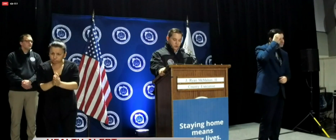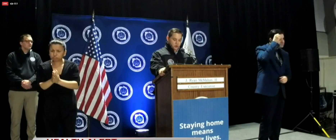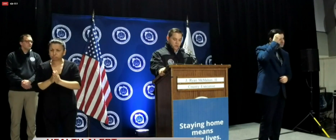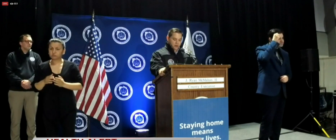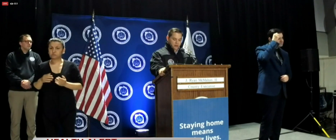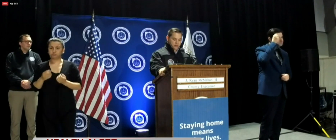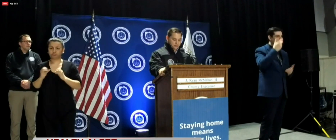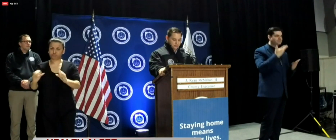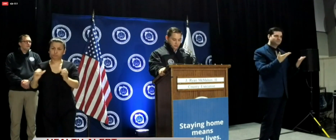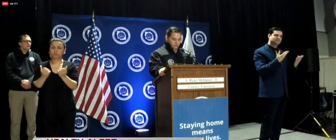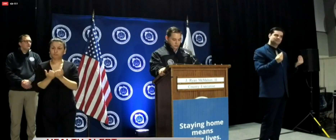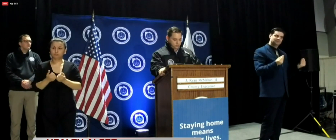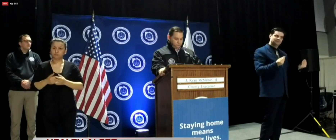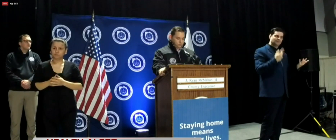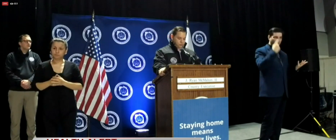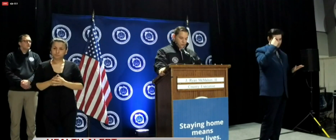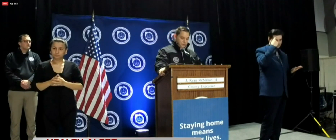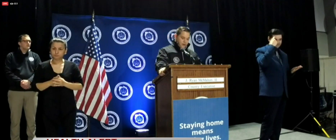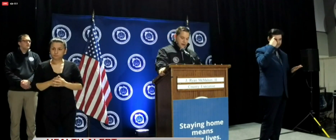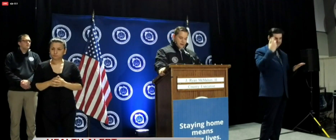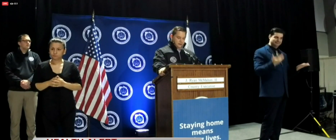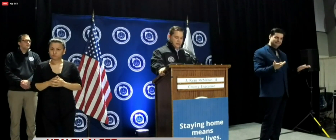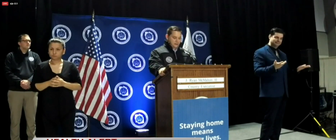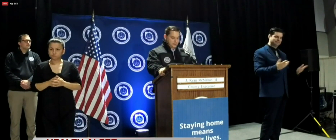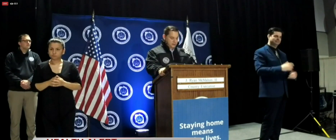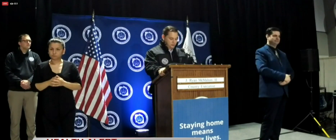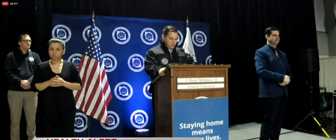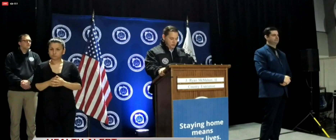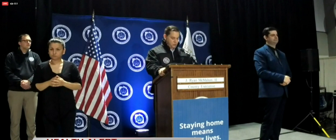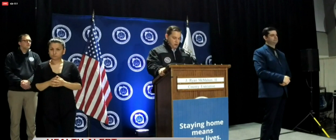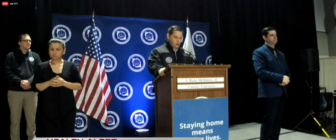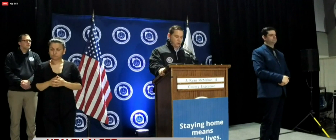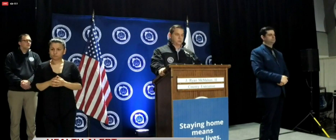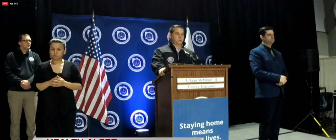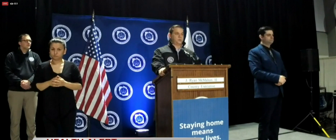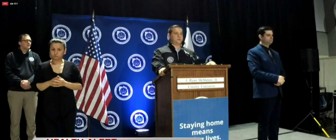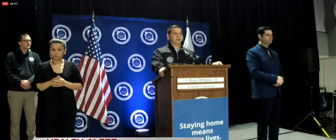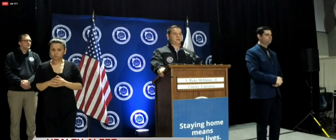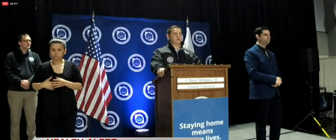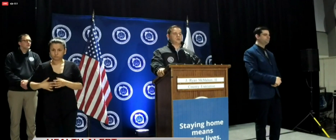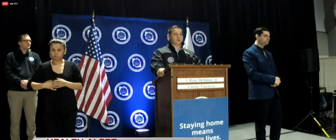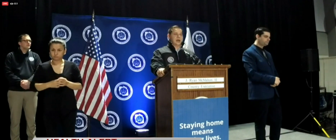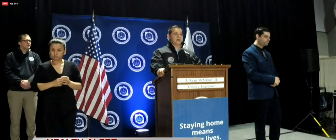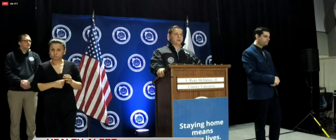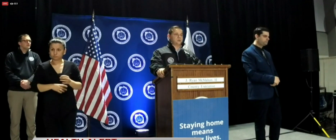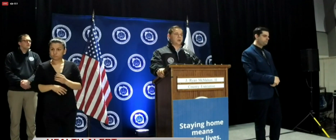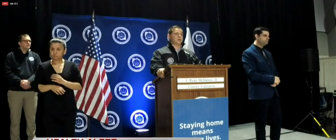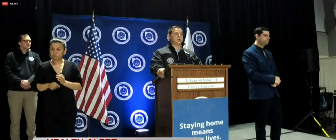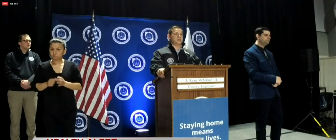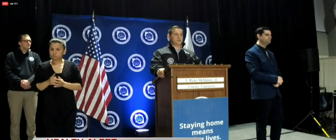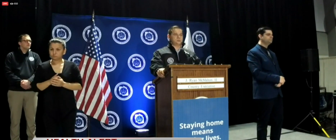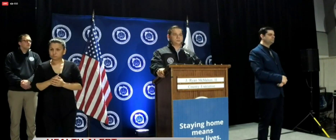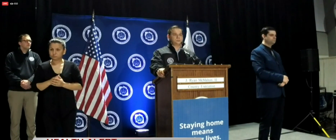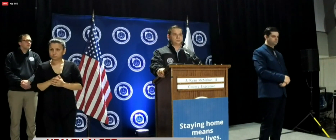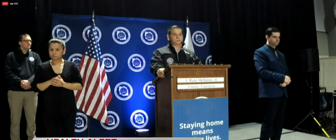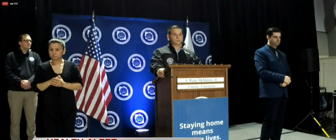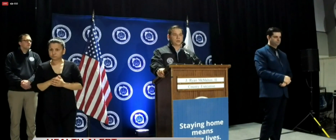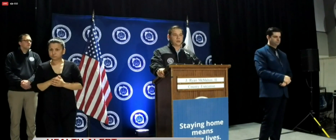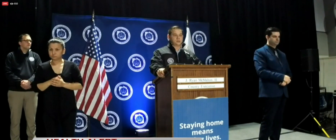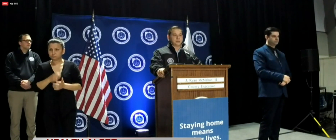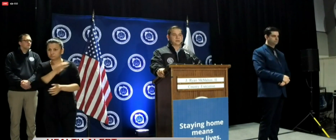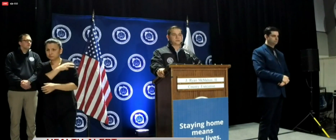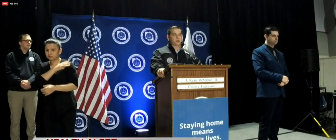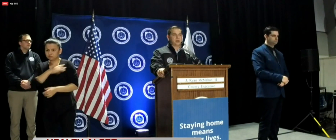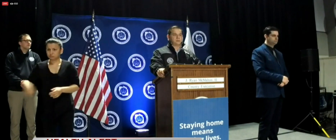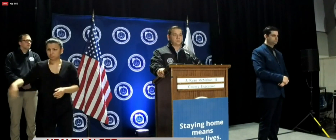you about cases. We've had cases where people have been in social gatherings, recreational,